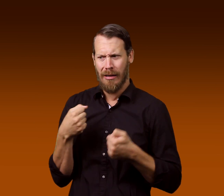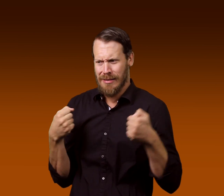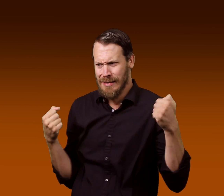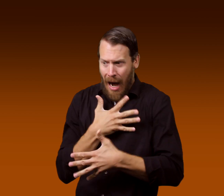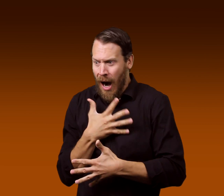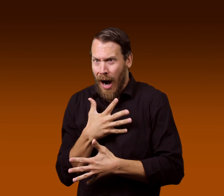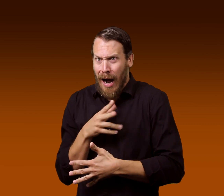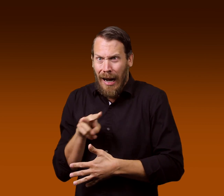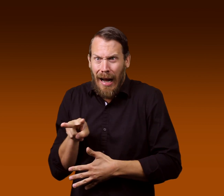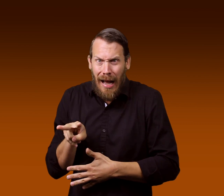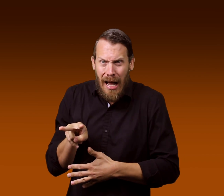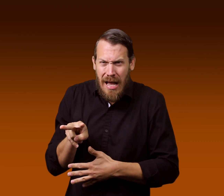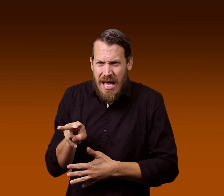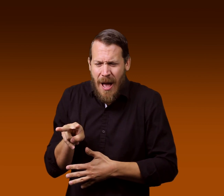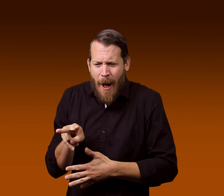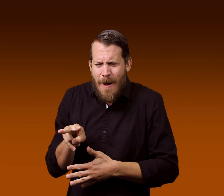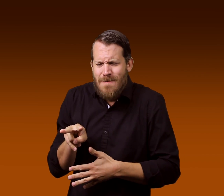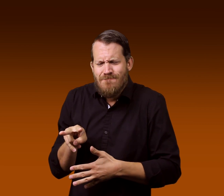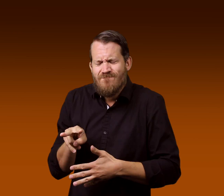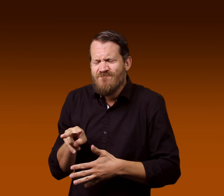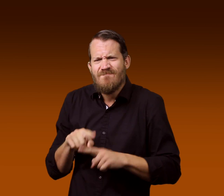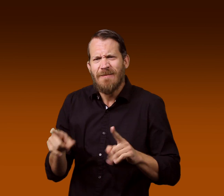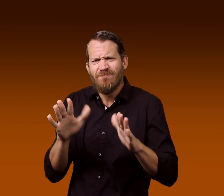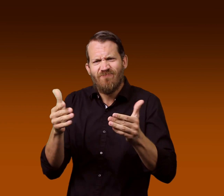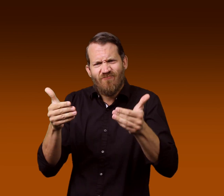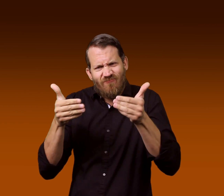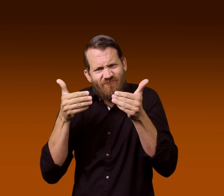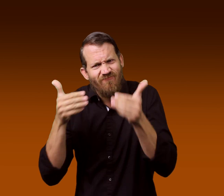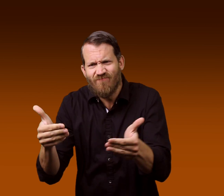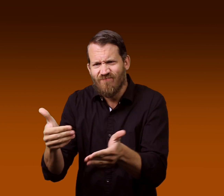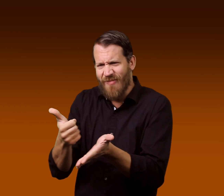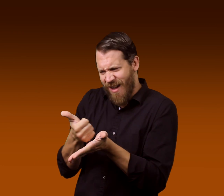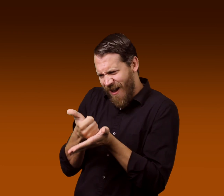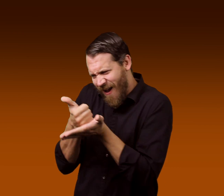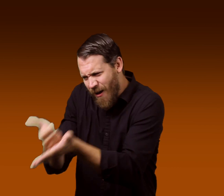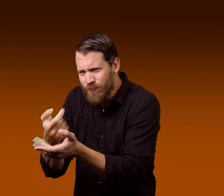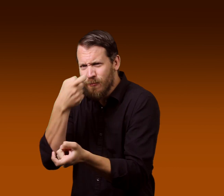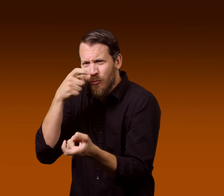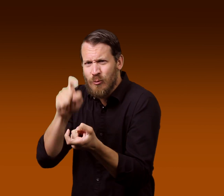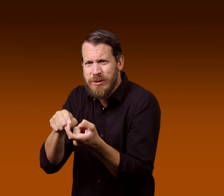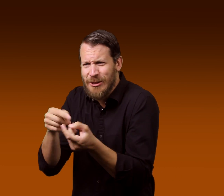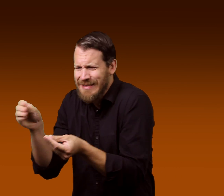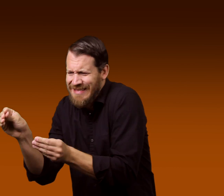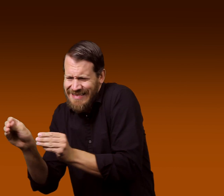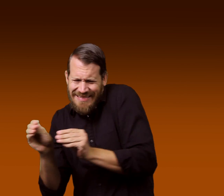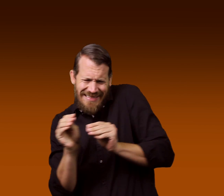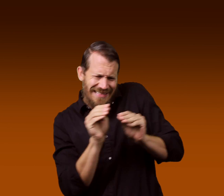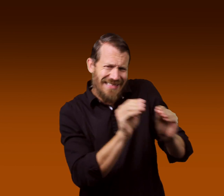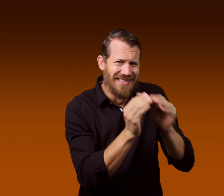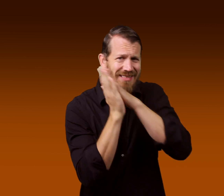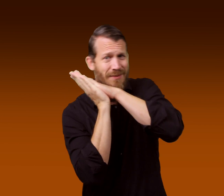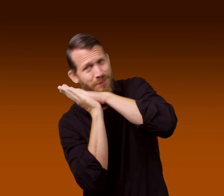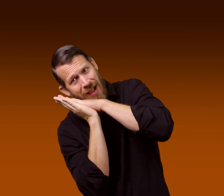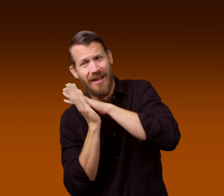and because she was the kind of woman, Mina Shaw helped the witch